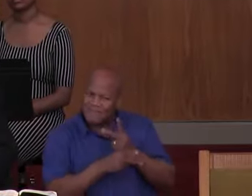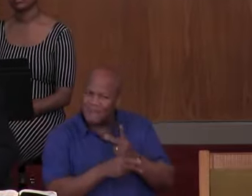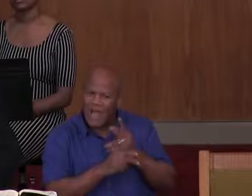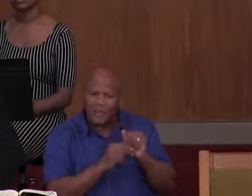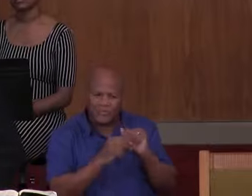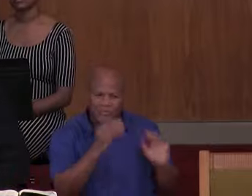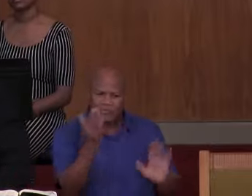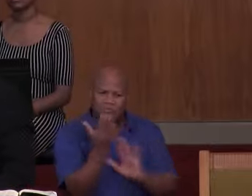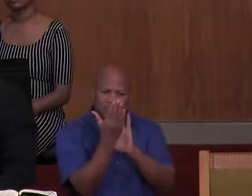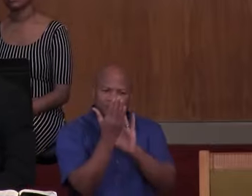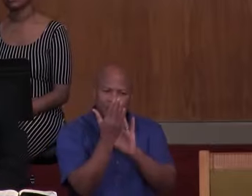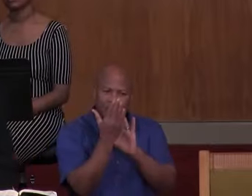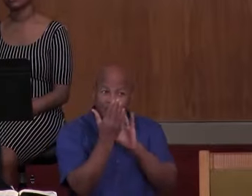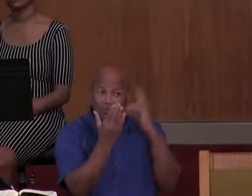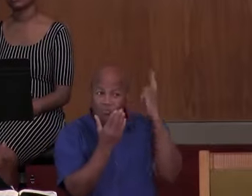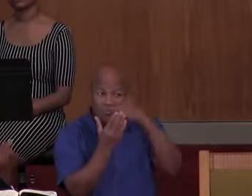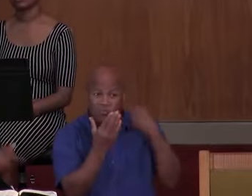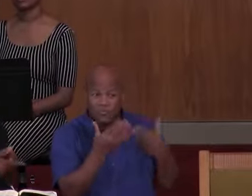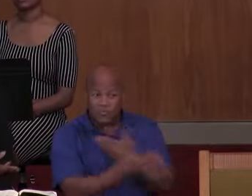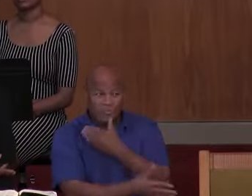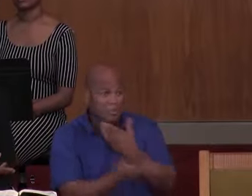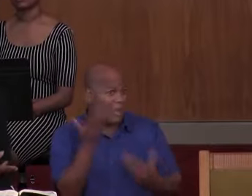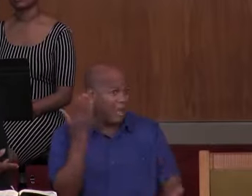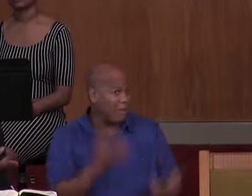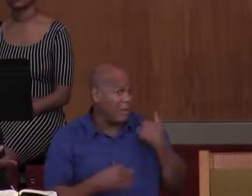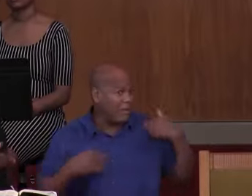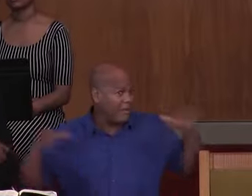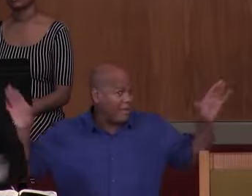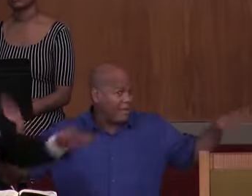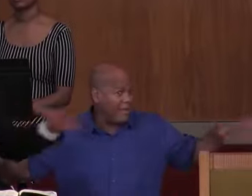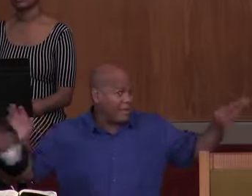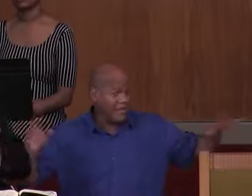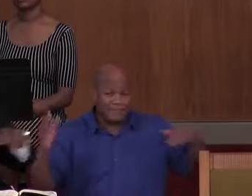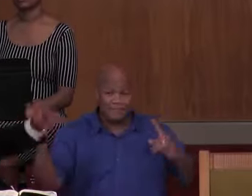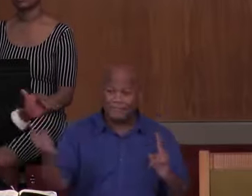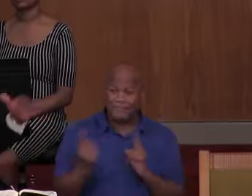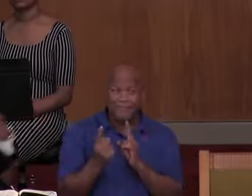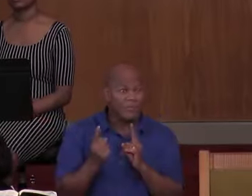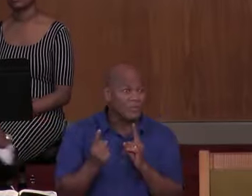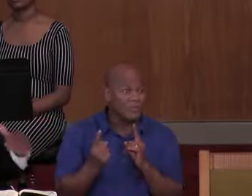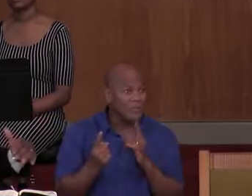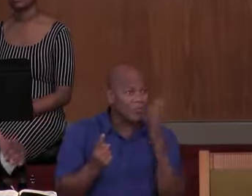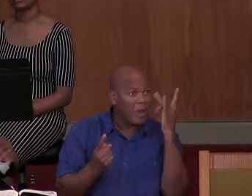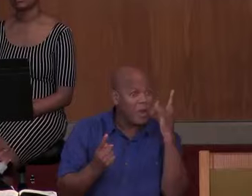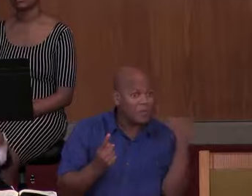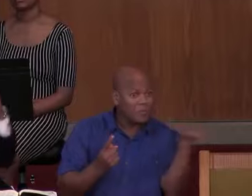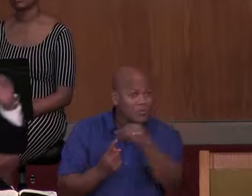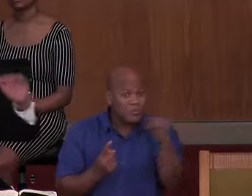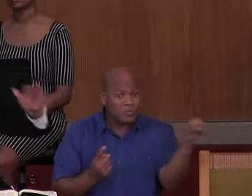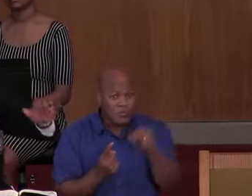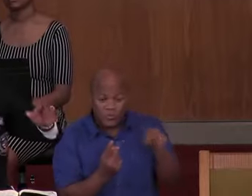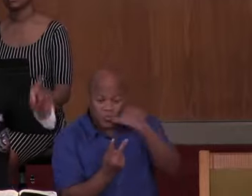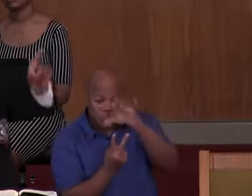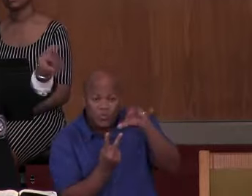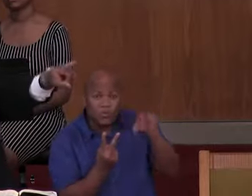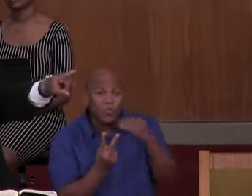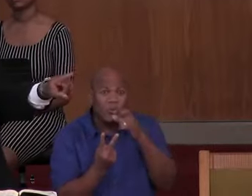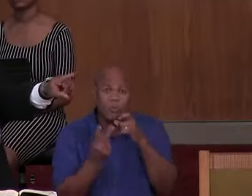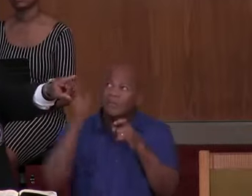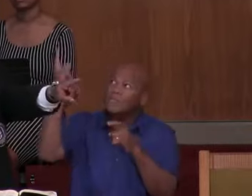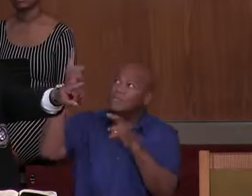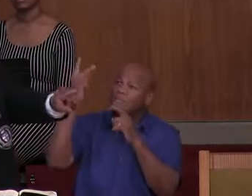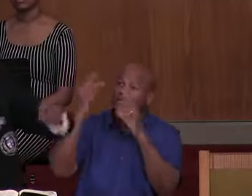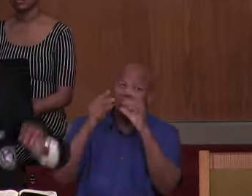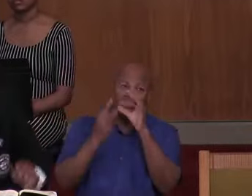Yeah. You might be entertaining angels, because you don't get to pick who God chooses to